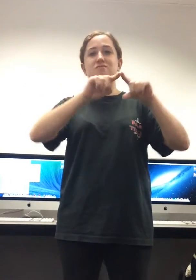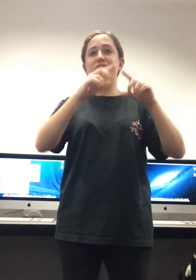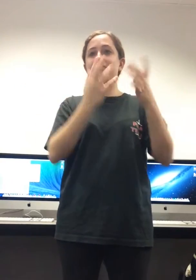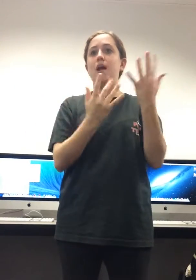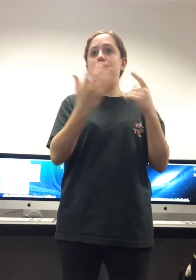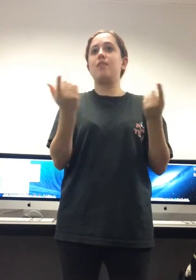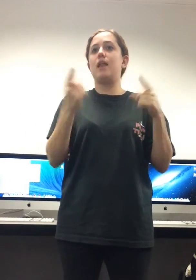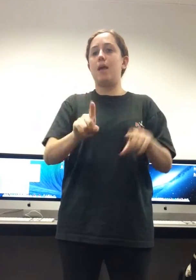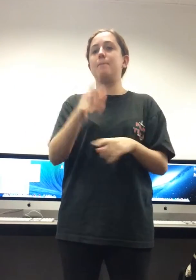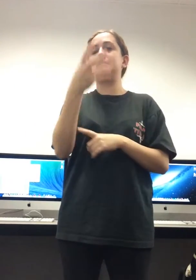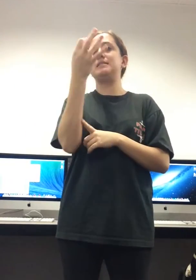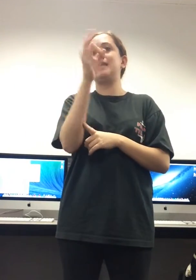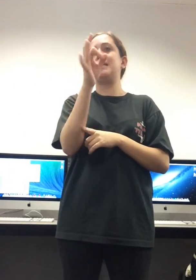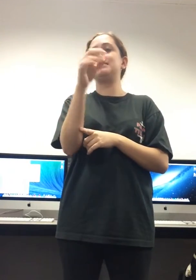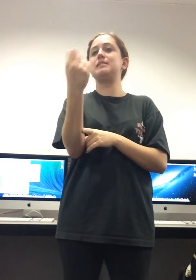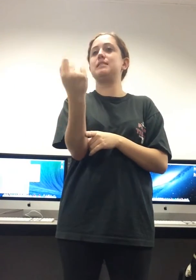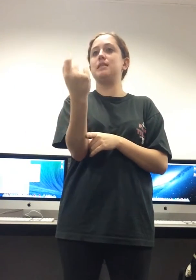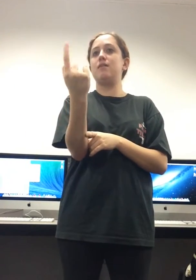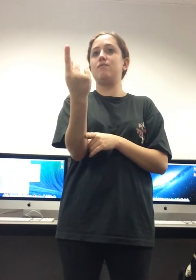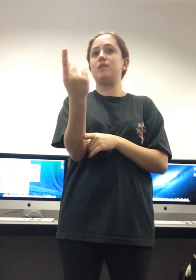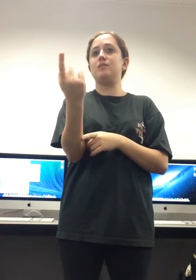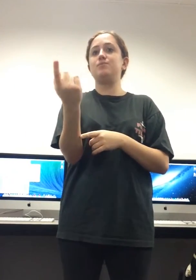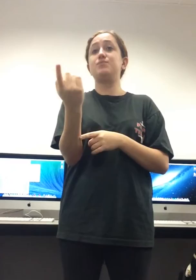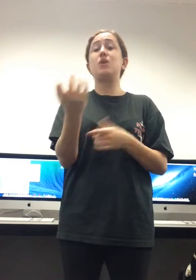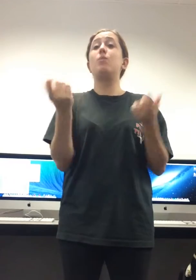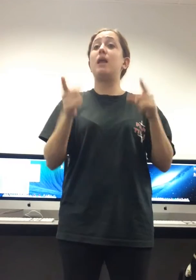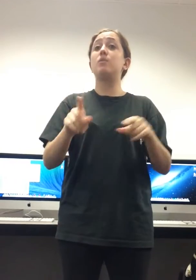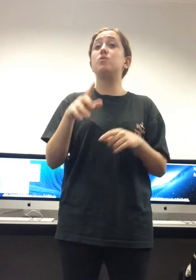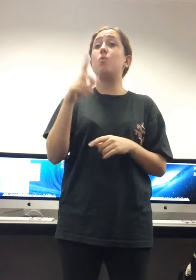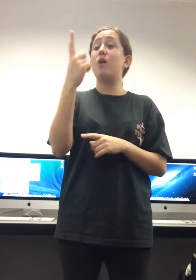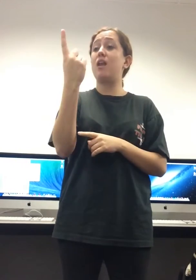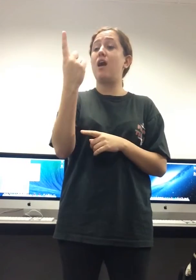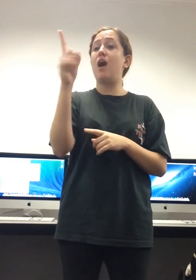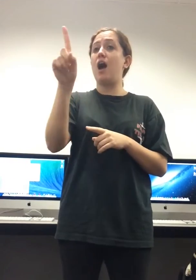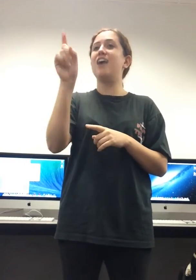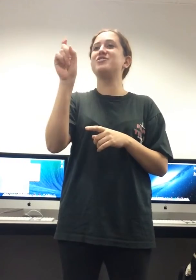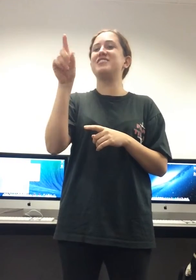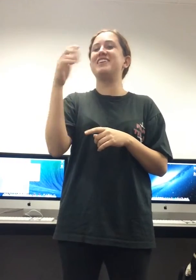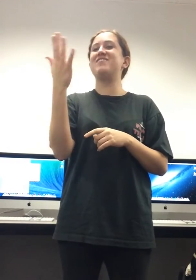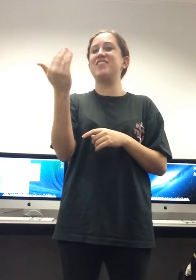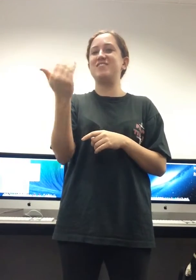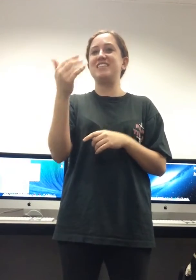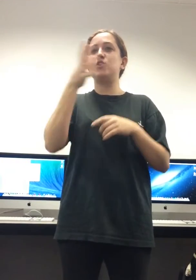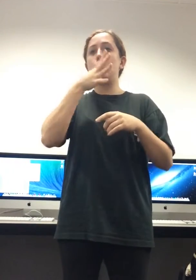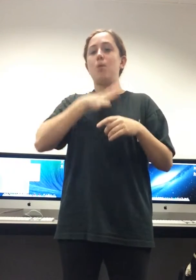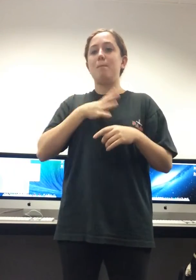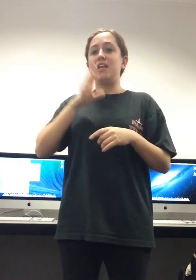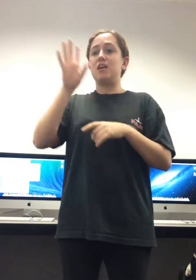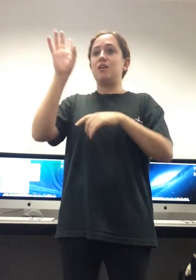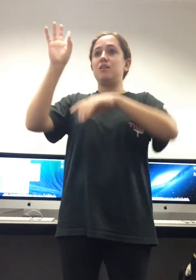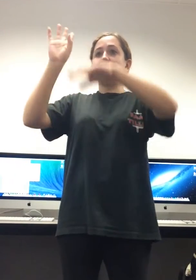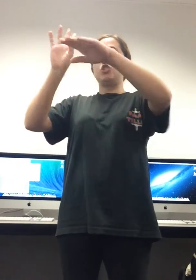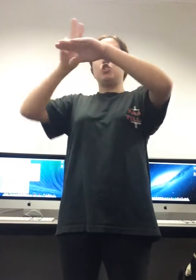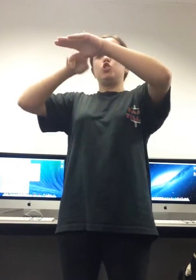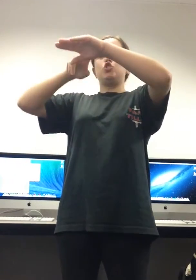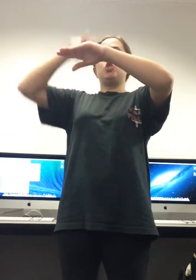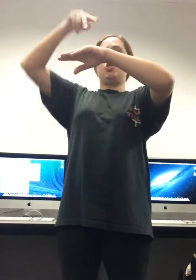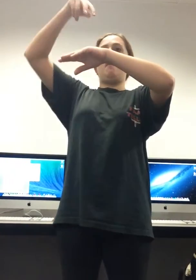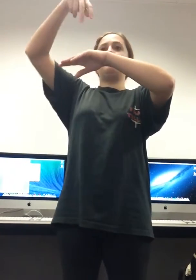with 150 women jumping to their deaths because the Triangle Company